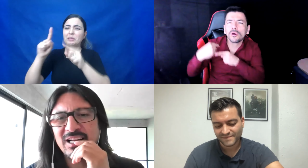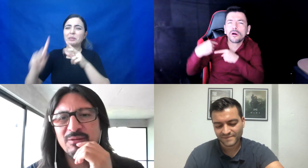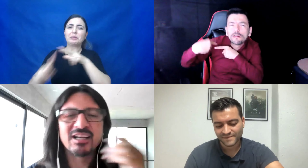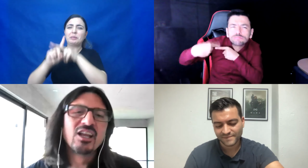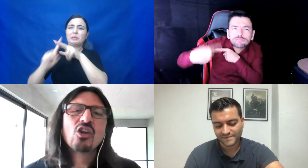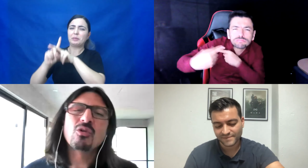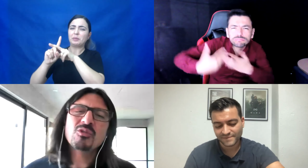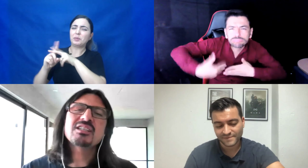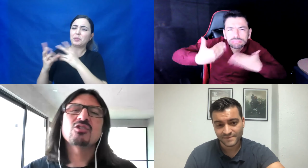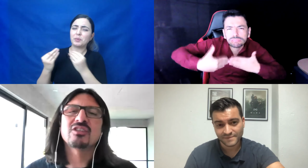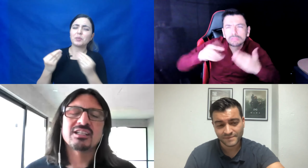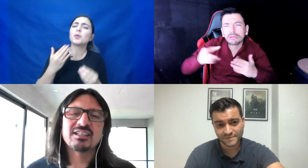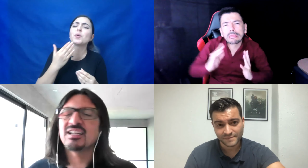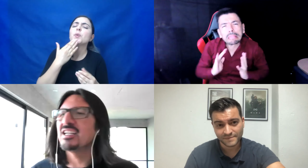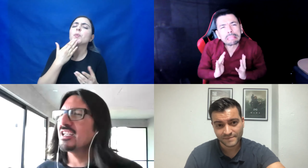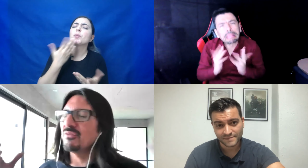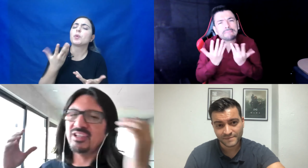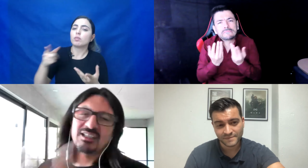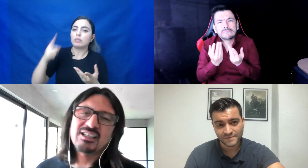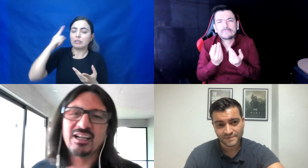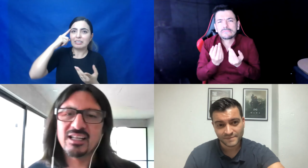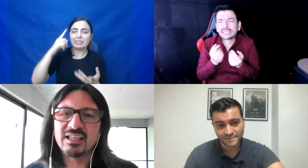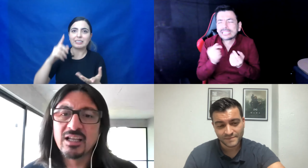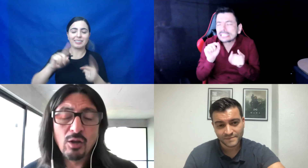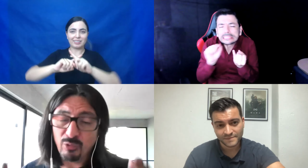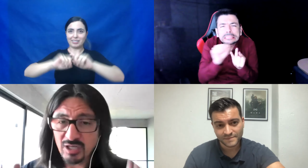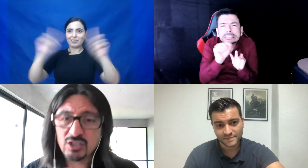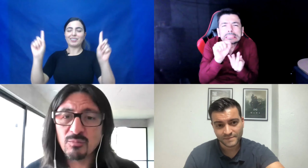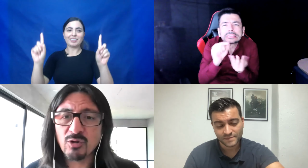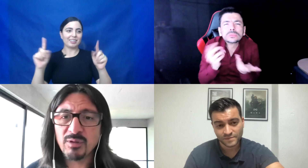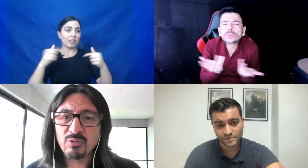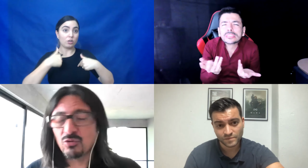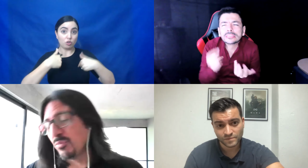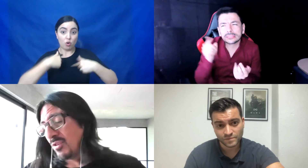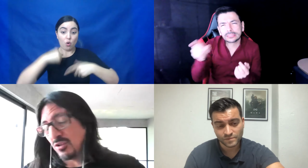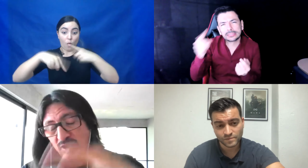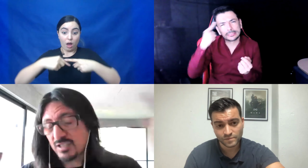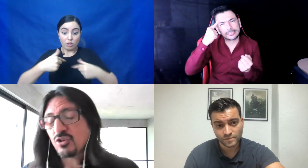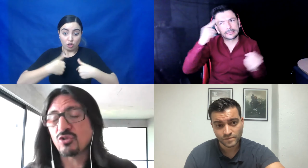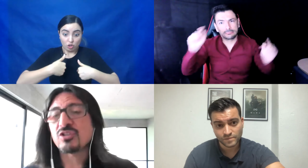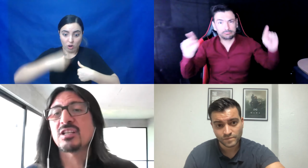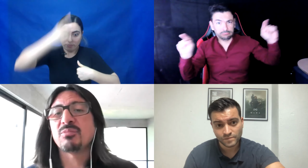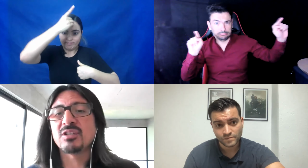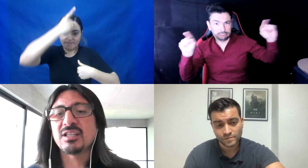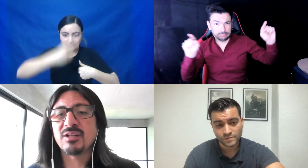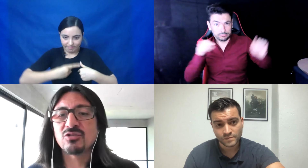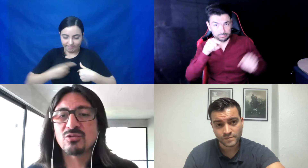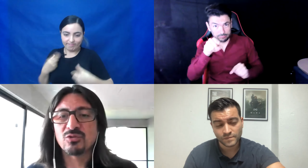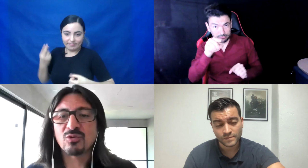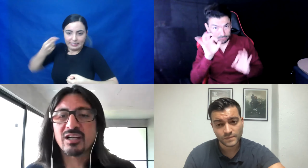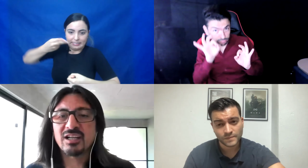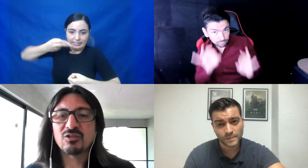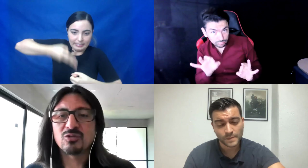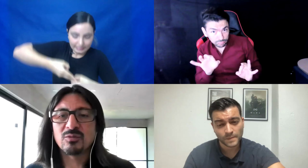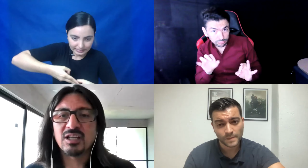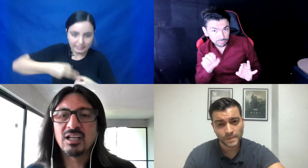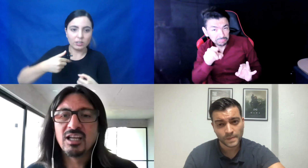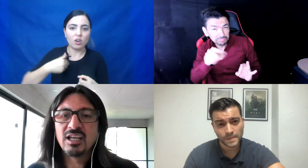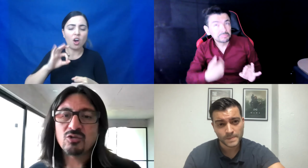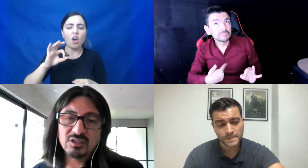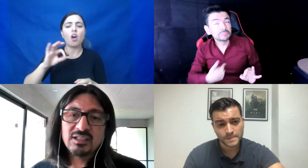Children soldiers in Africa and what have you. But how do you come up with this contrast? I mean, many times, whoever watches any